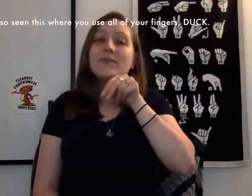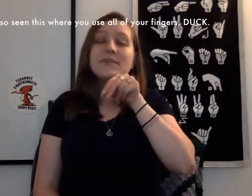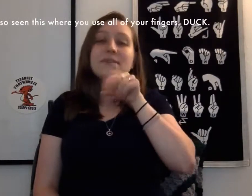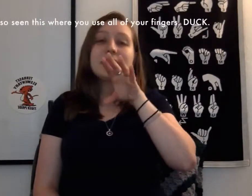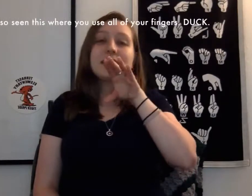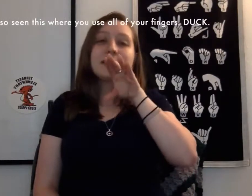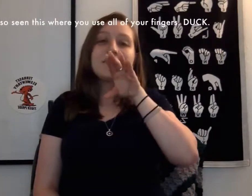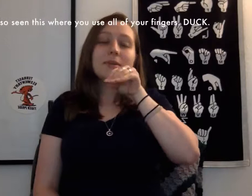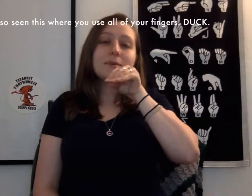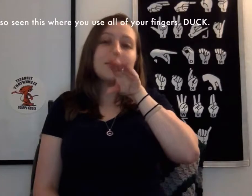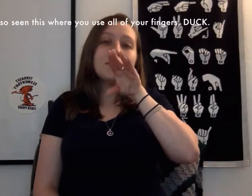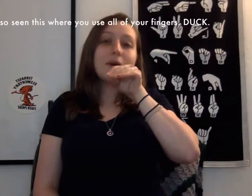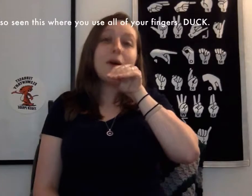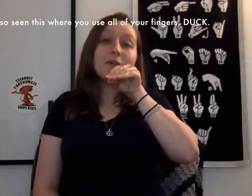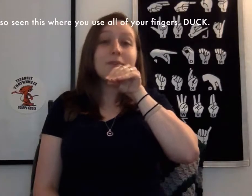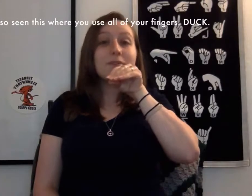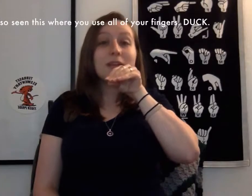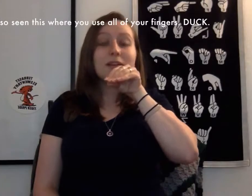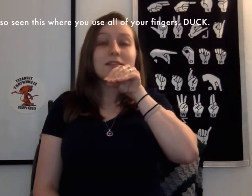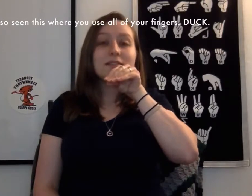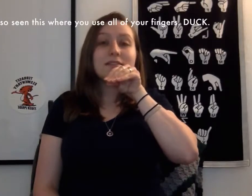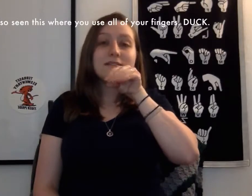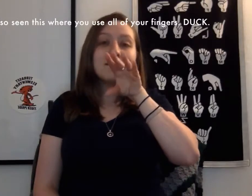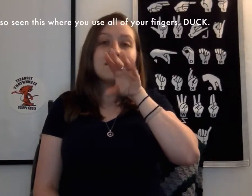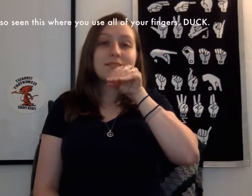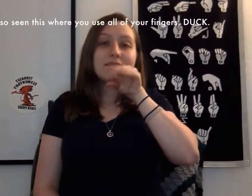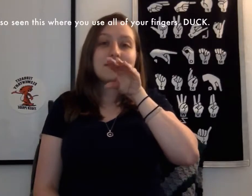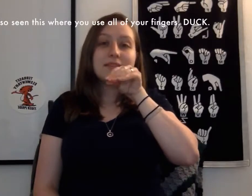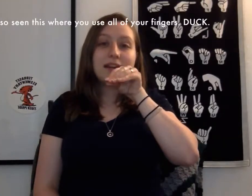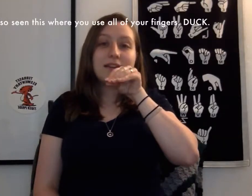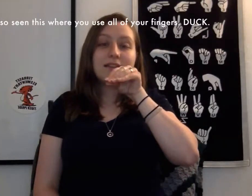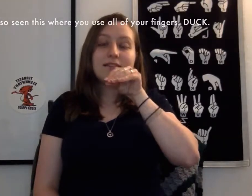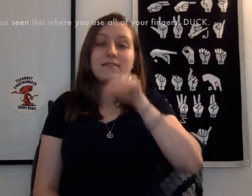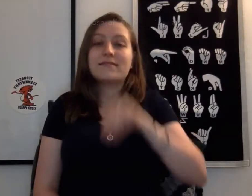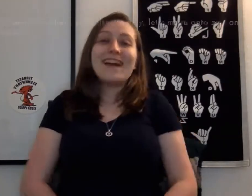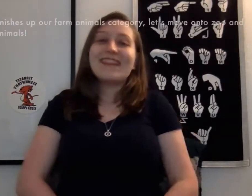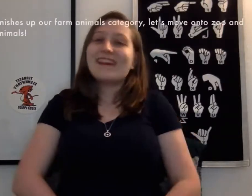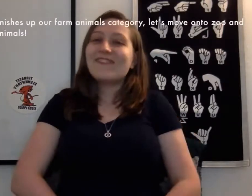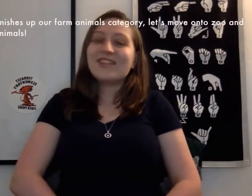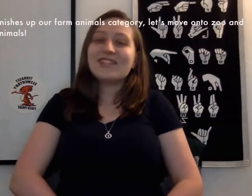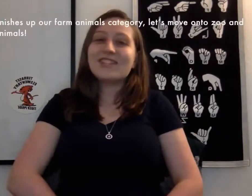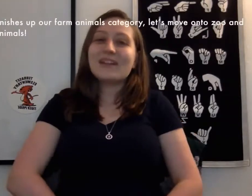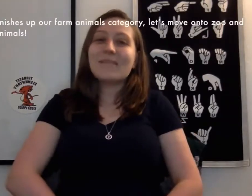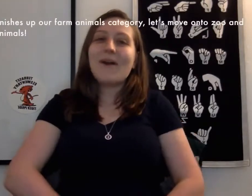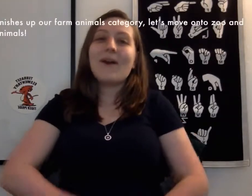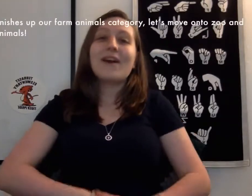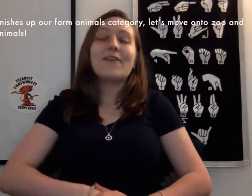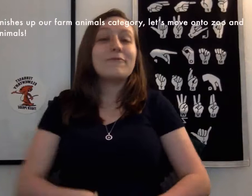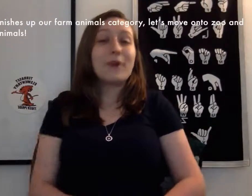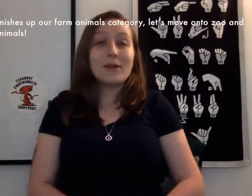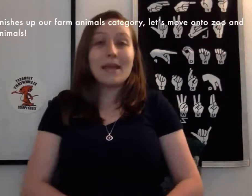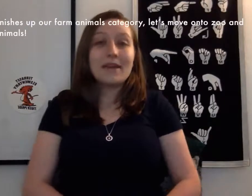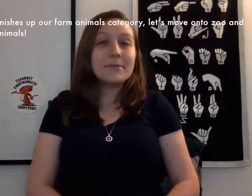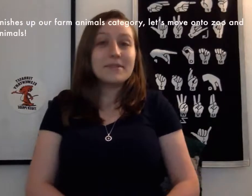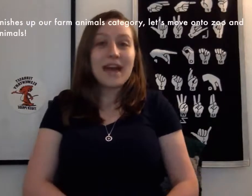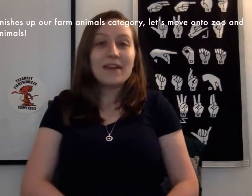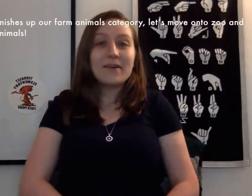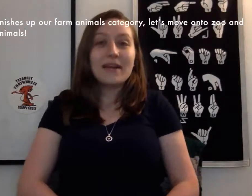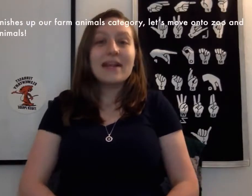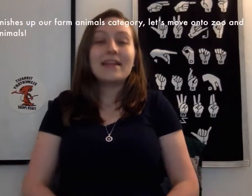seen this where you use all of your fingers. Duck. That finishes up our farm animals category. Let's